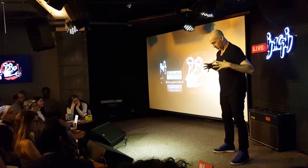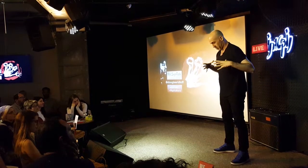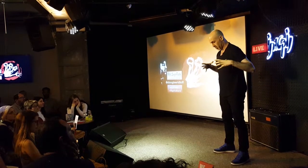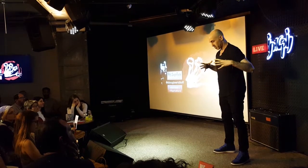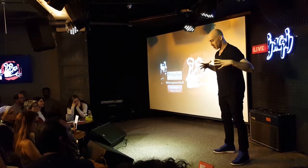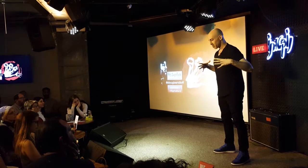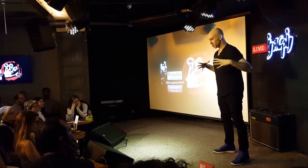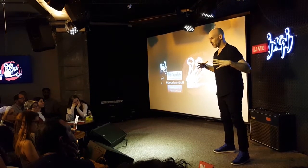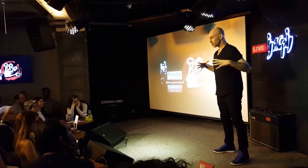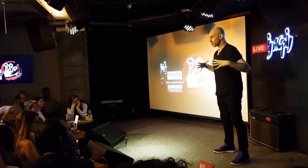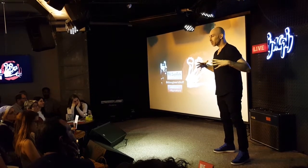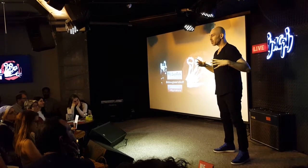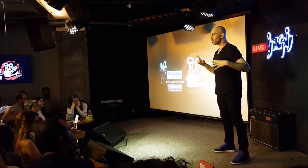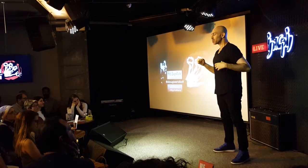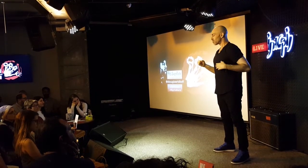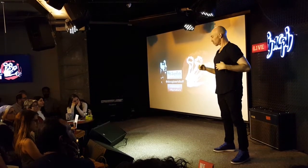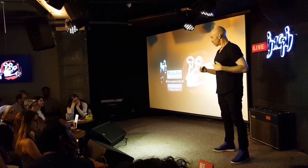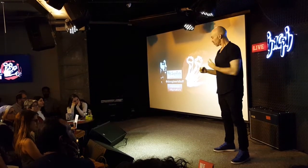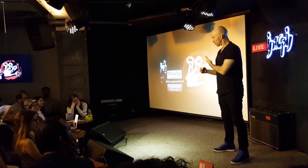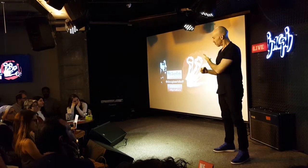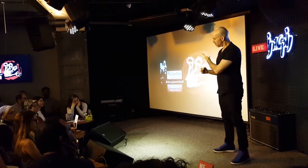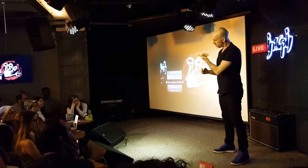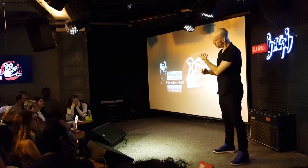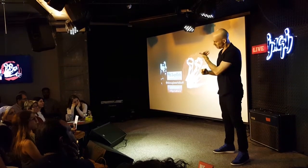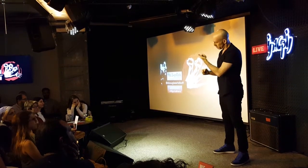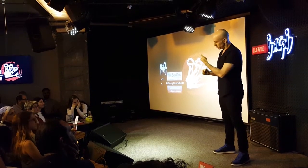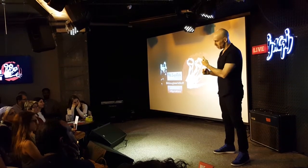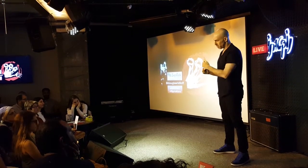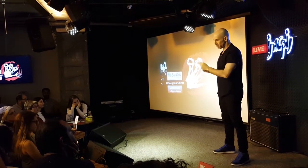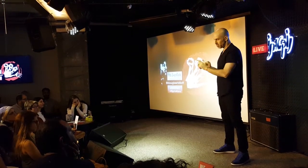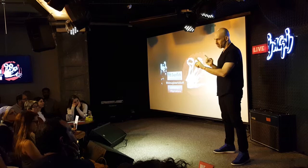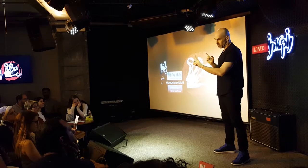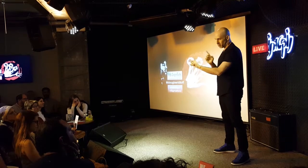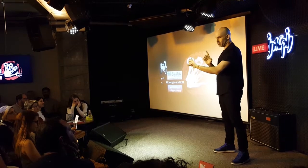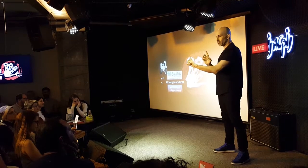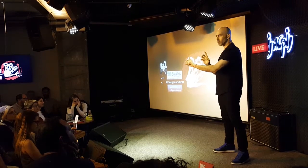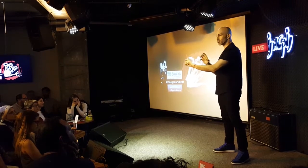and even though he speaks ASL, American Sign Language,